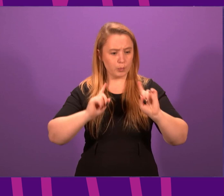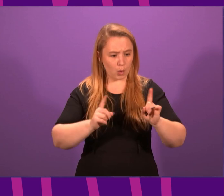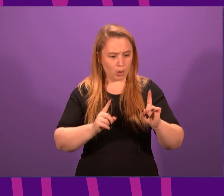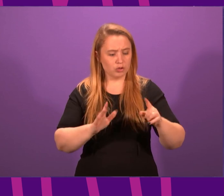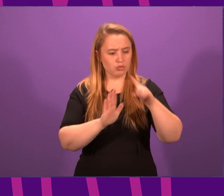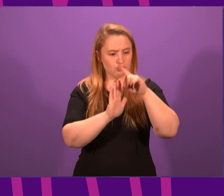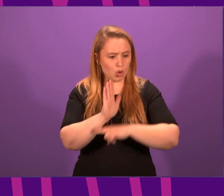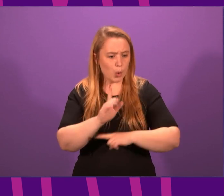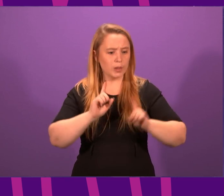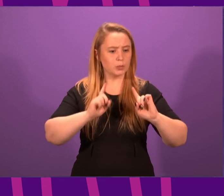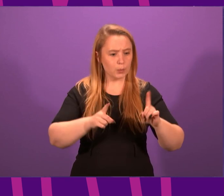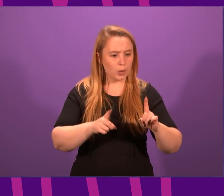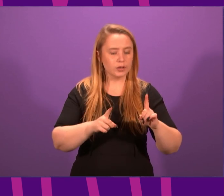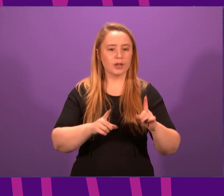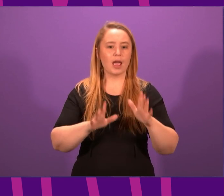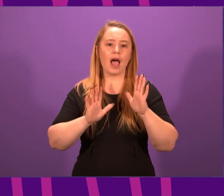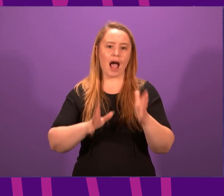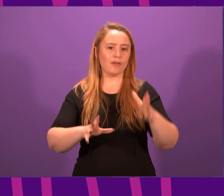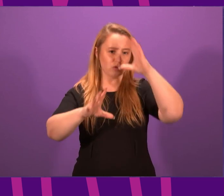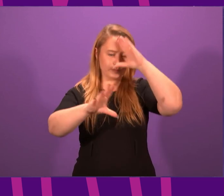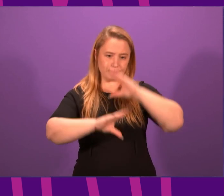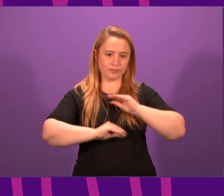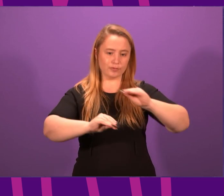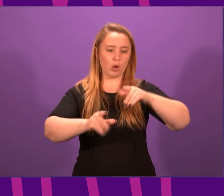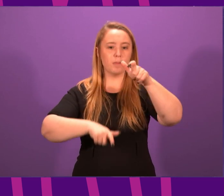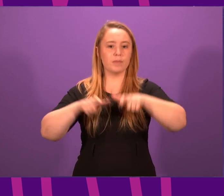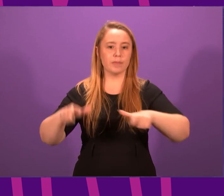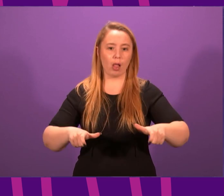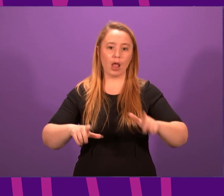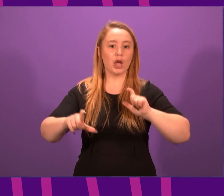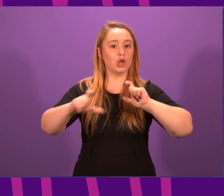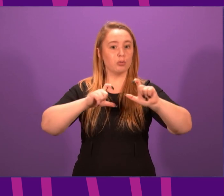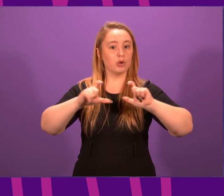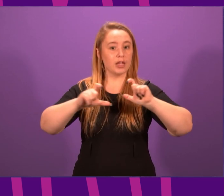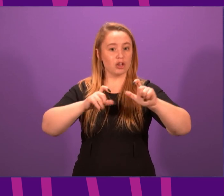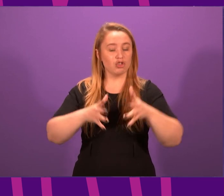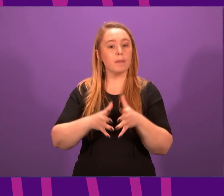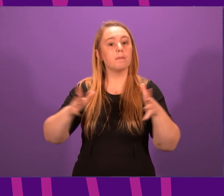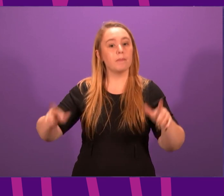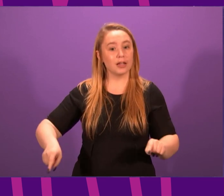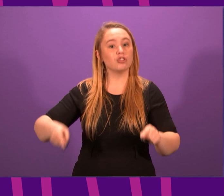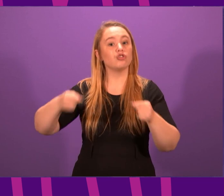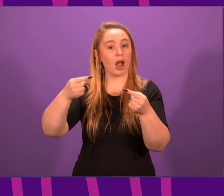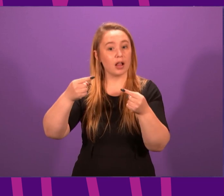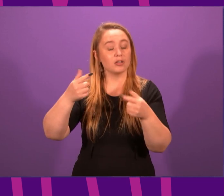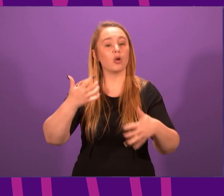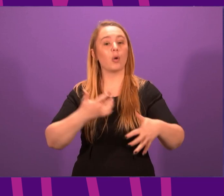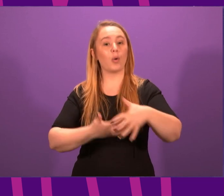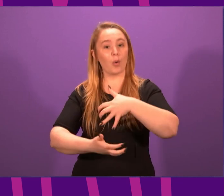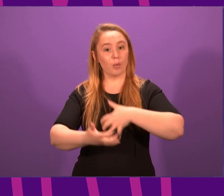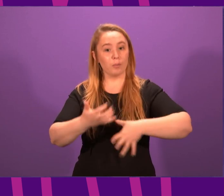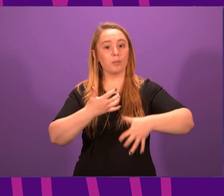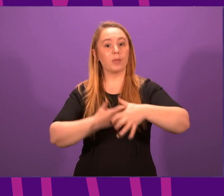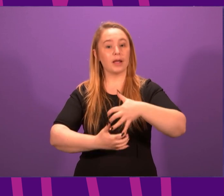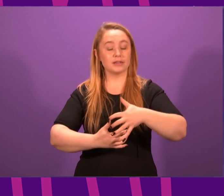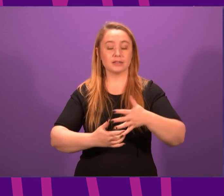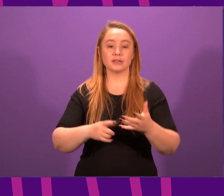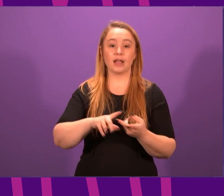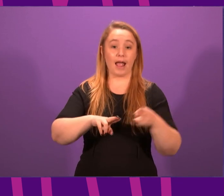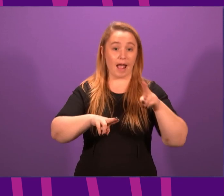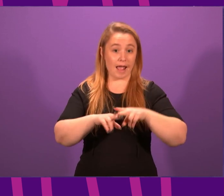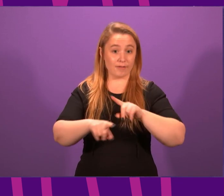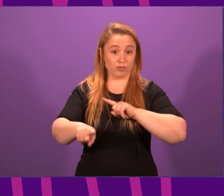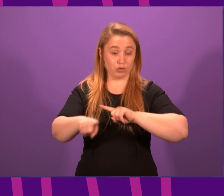I completely agree with Mr. Sarwar and others. The communication challenge simply gets more difficult the more we try